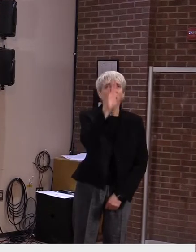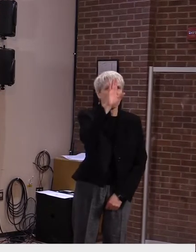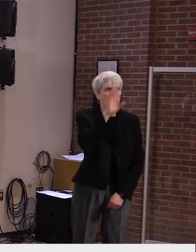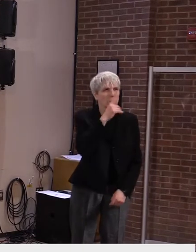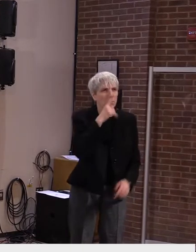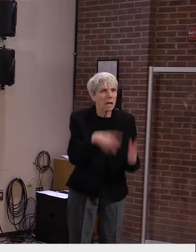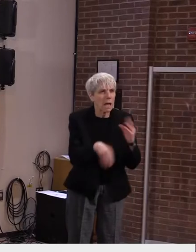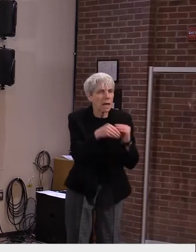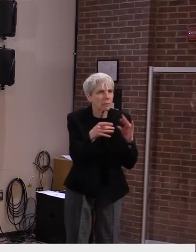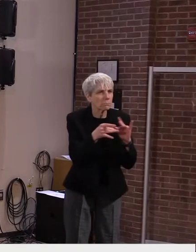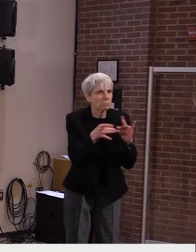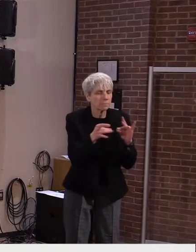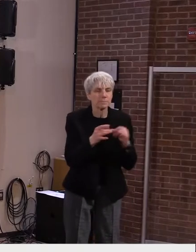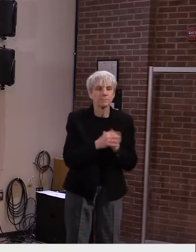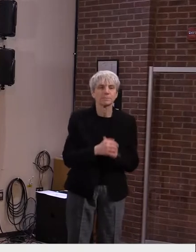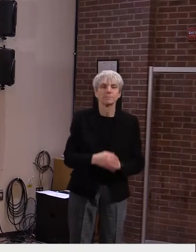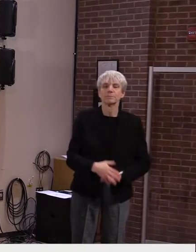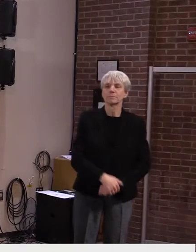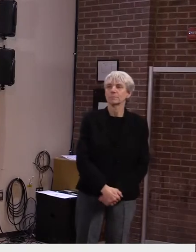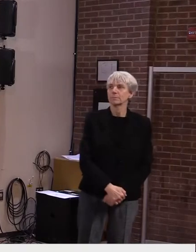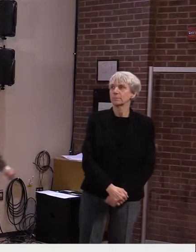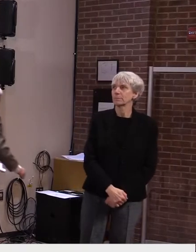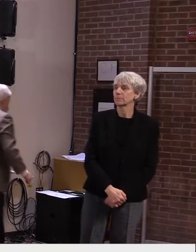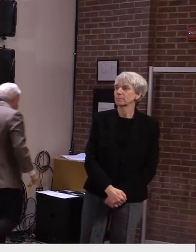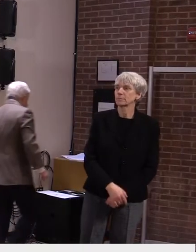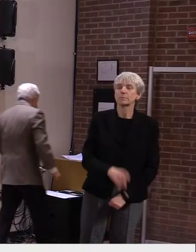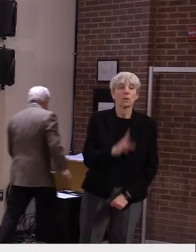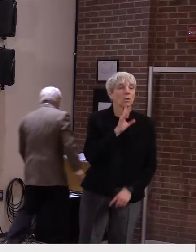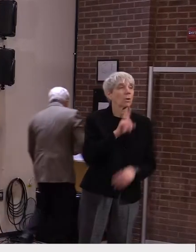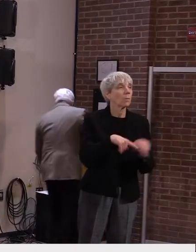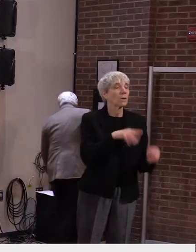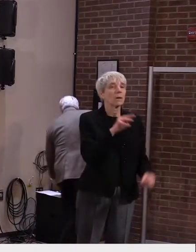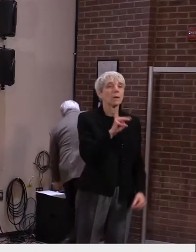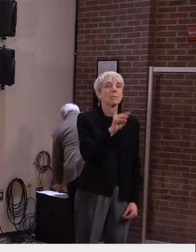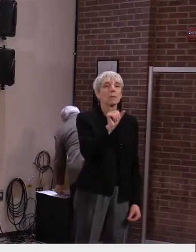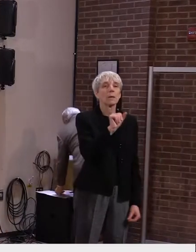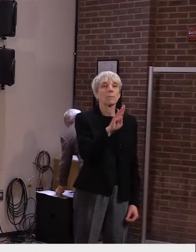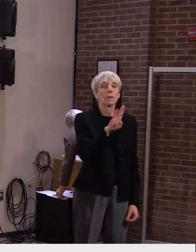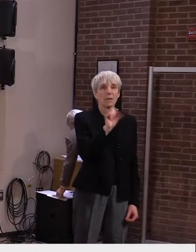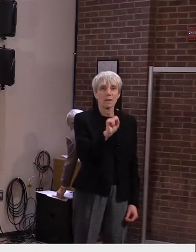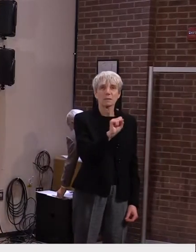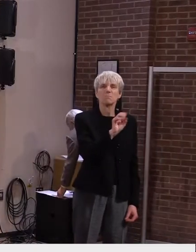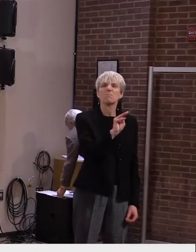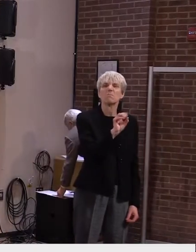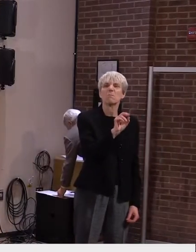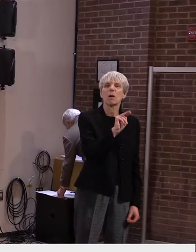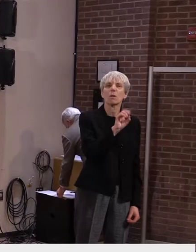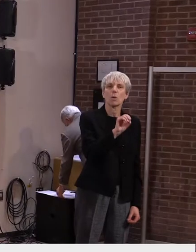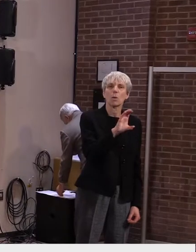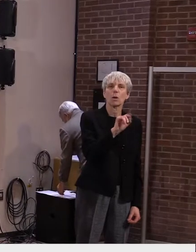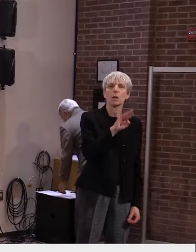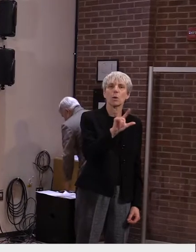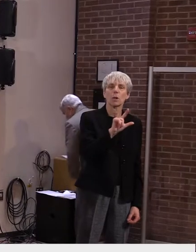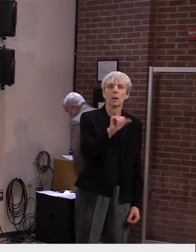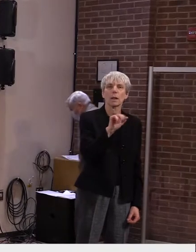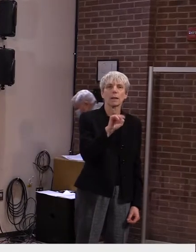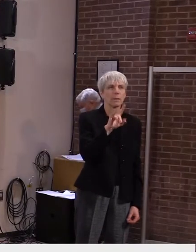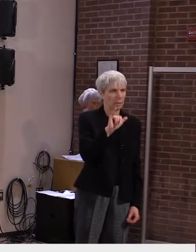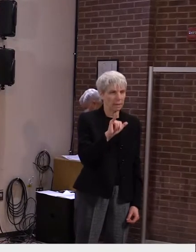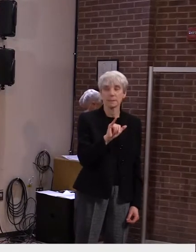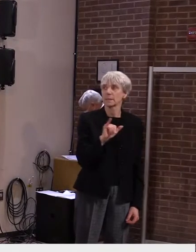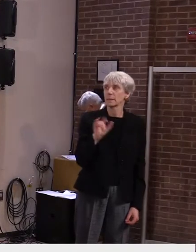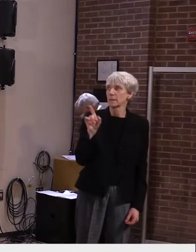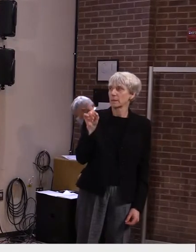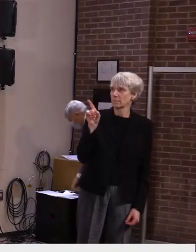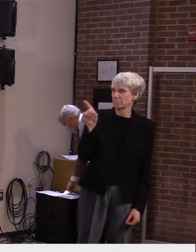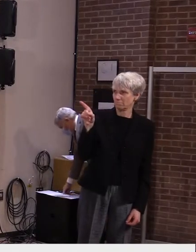I just want to add one more thing. Again, the monoclonal treatment, which I didn't mention before, and Dr. Levine mentioned this as